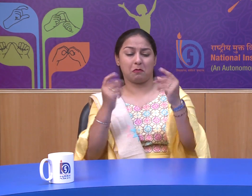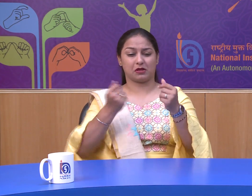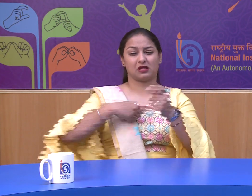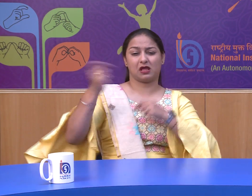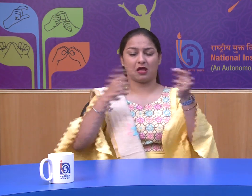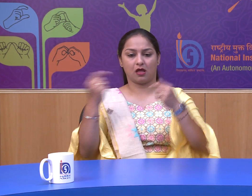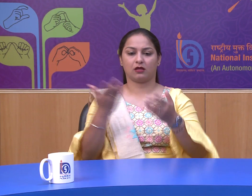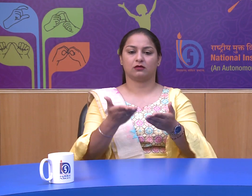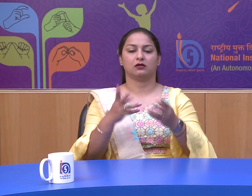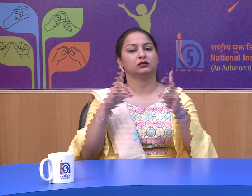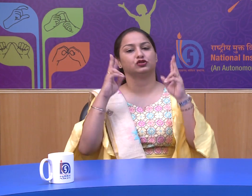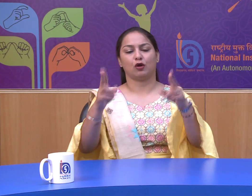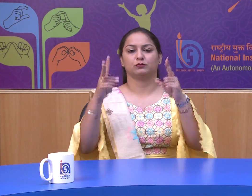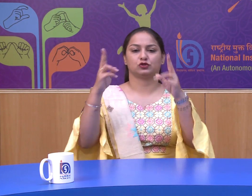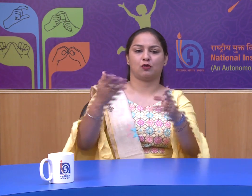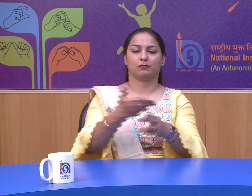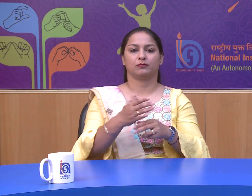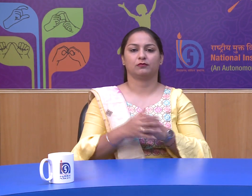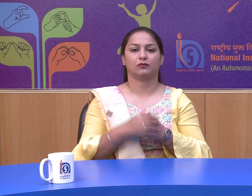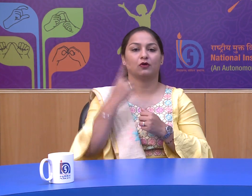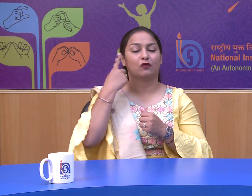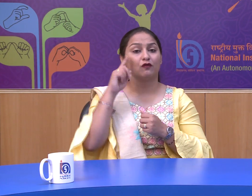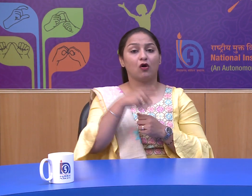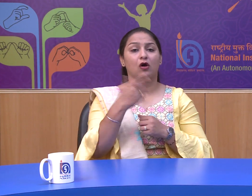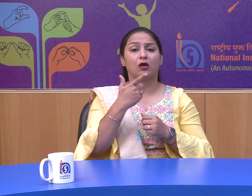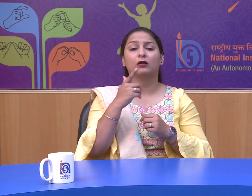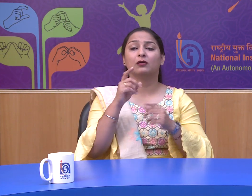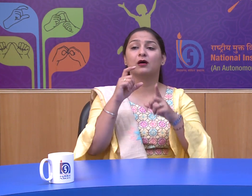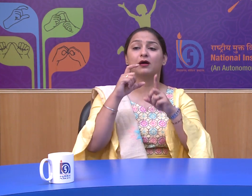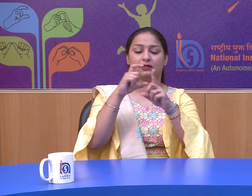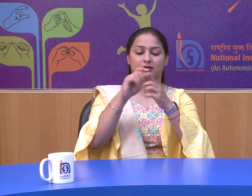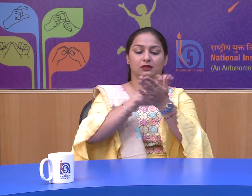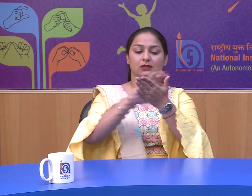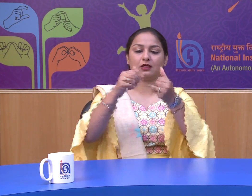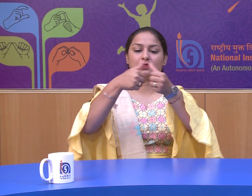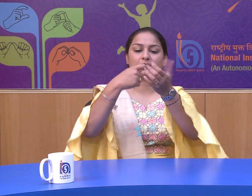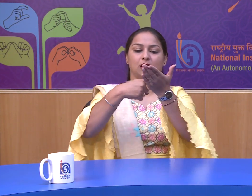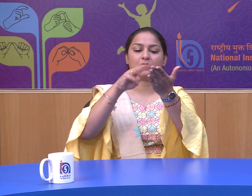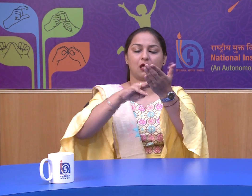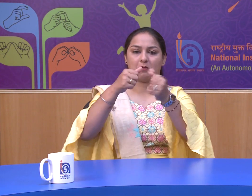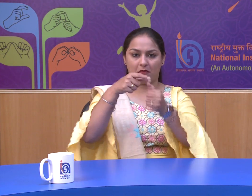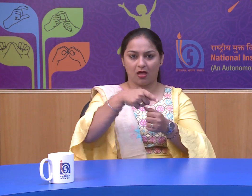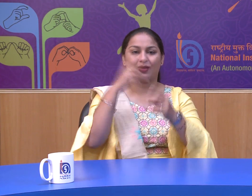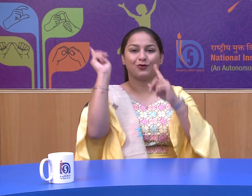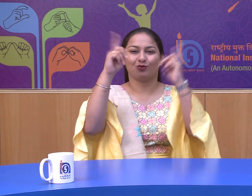Dhamma Yatras or Dharma Yatras, tours for the propagation